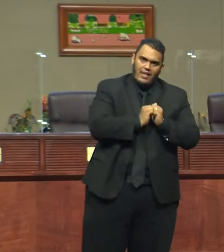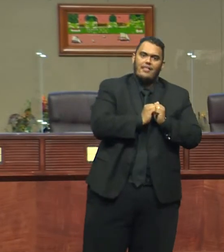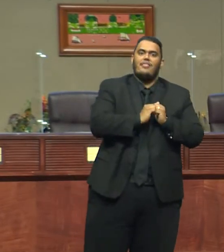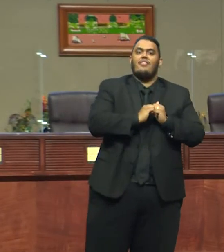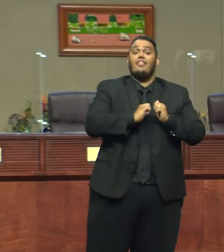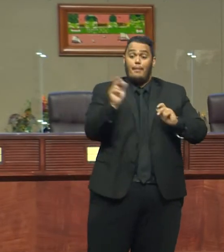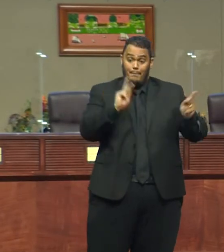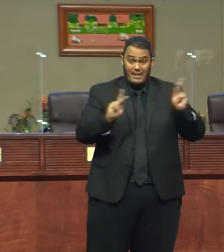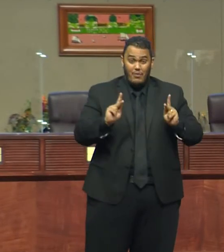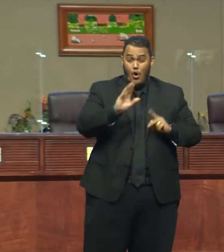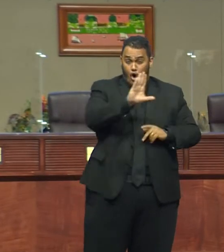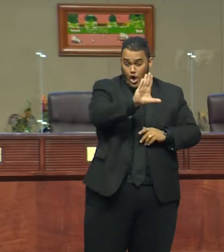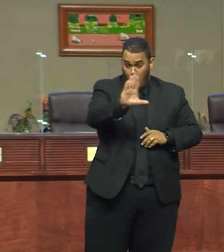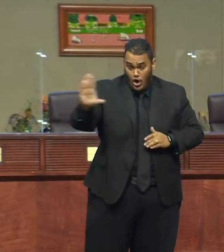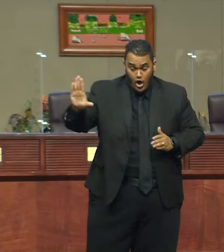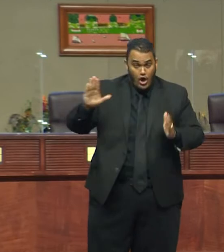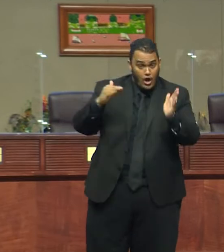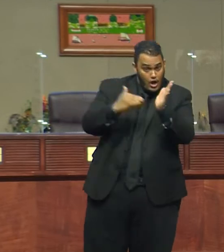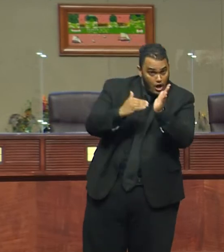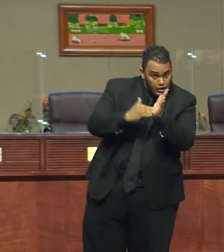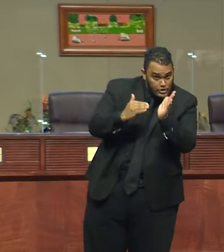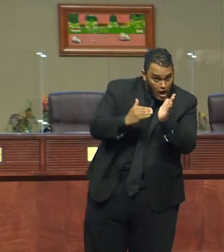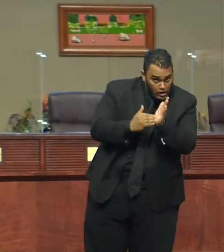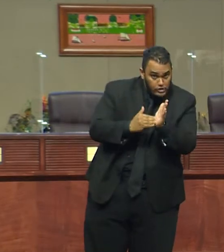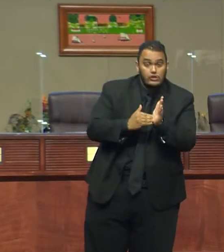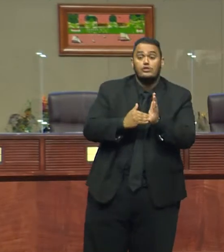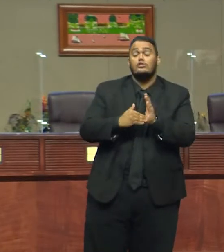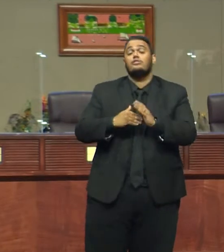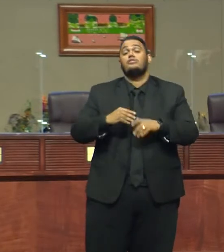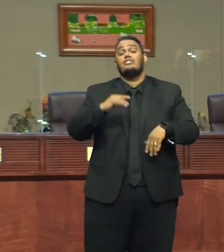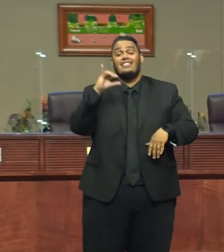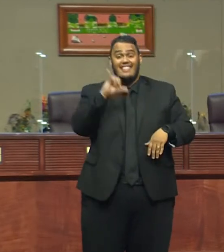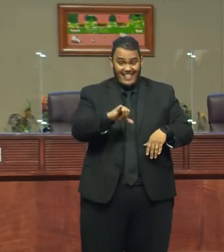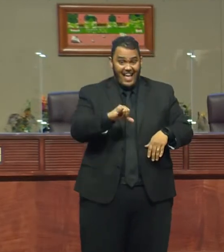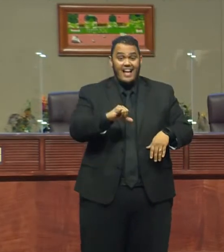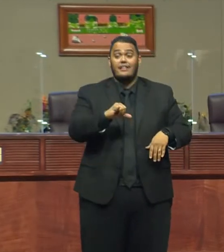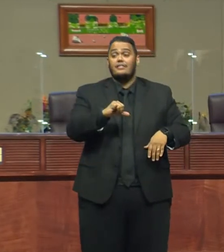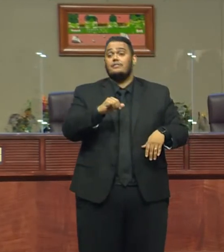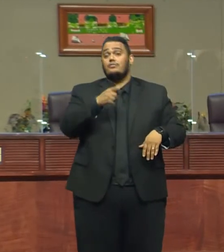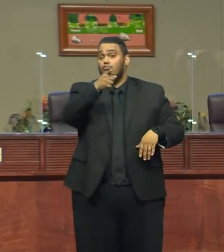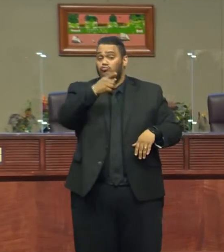throughout the country. And those centers tend to be